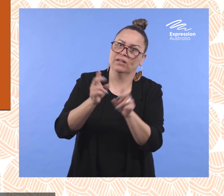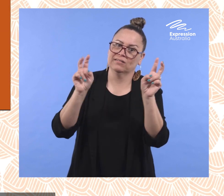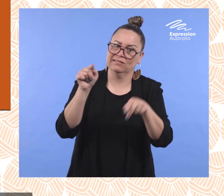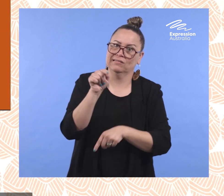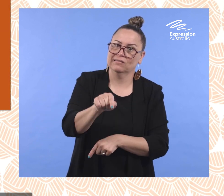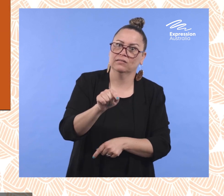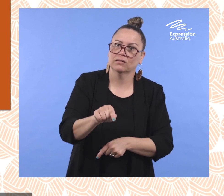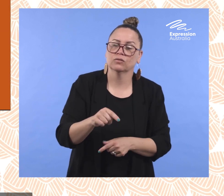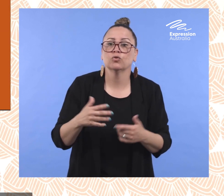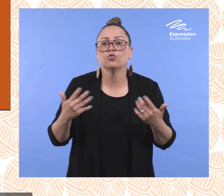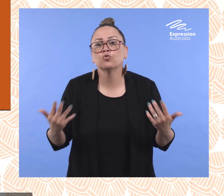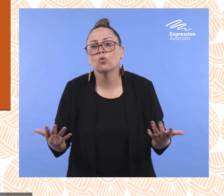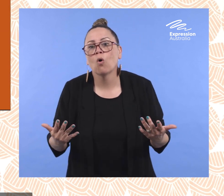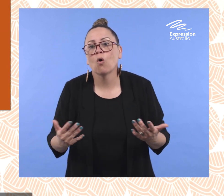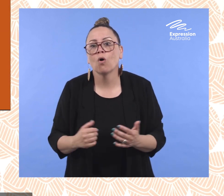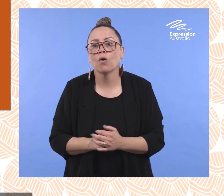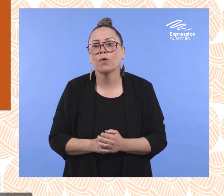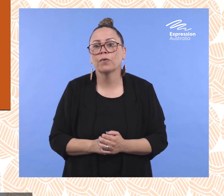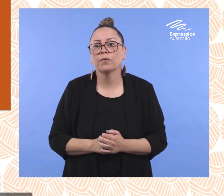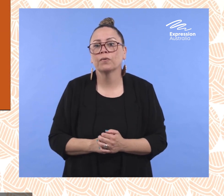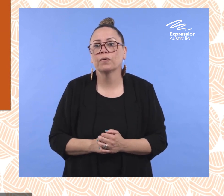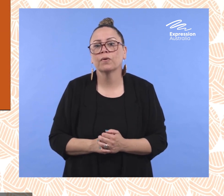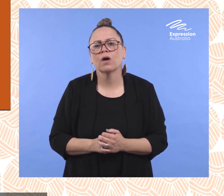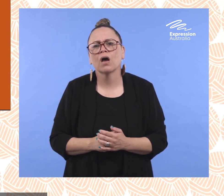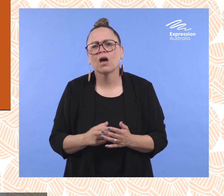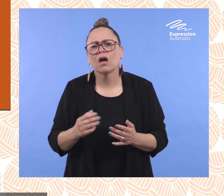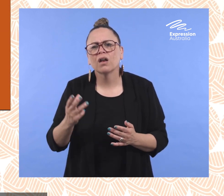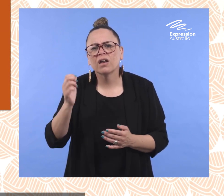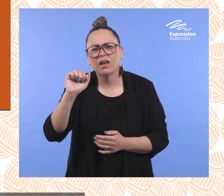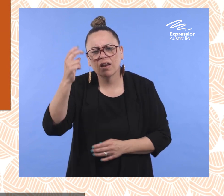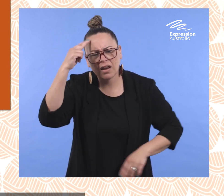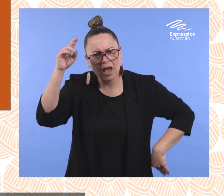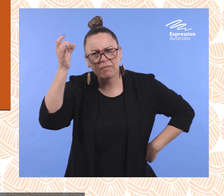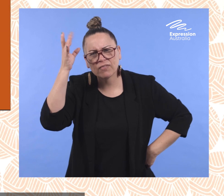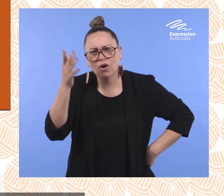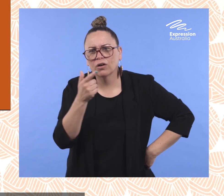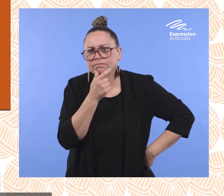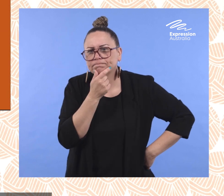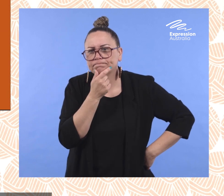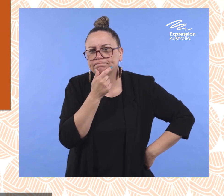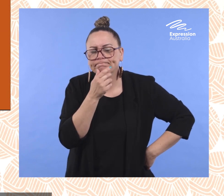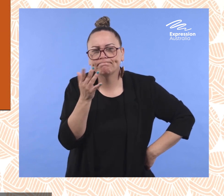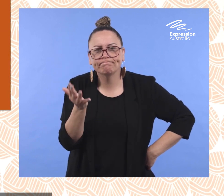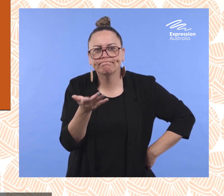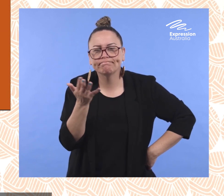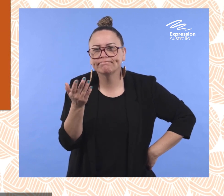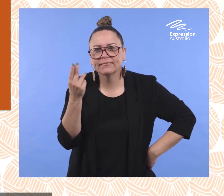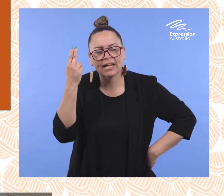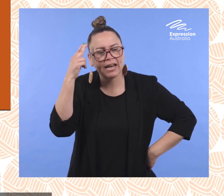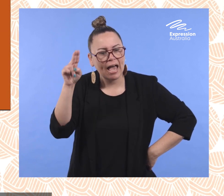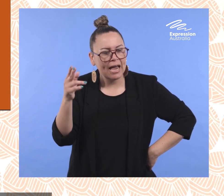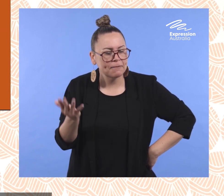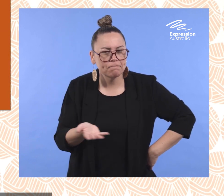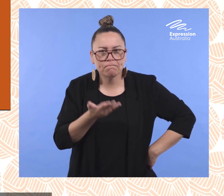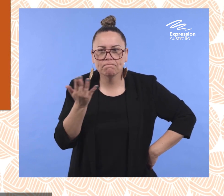voice. So do we have a name? I meant to have a name up there, and I haven't, sorry.